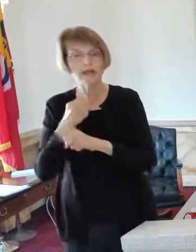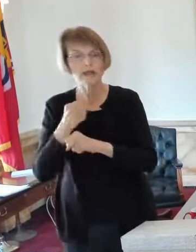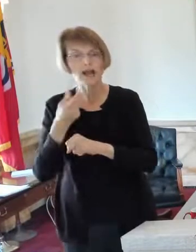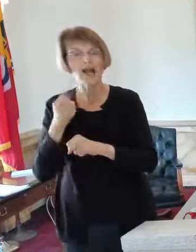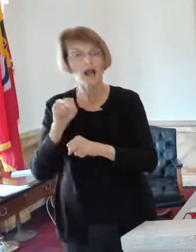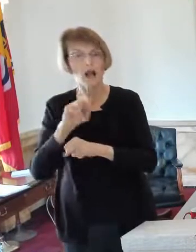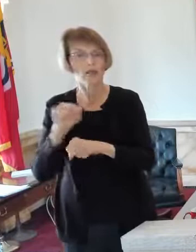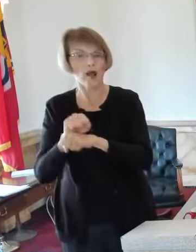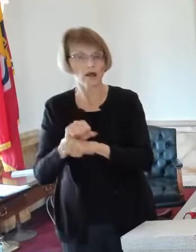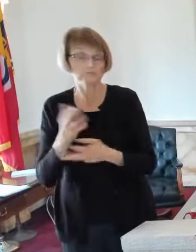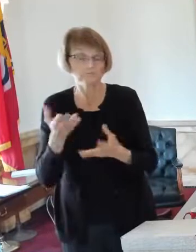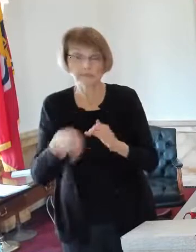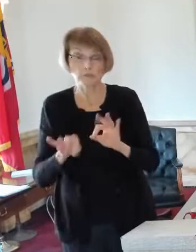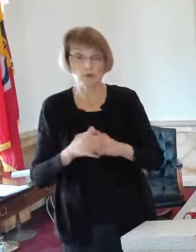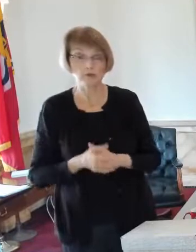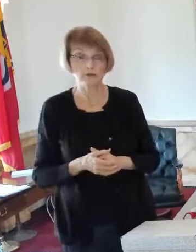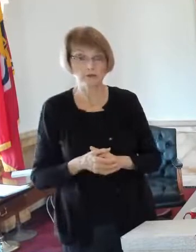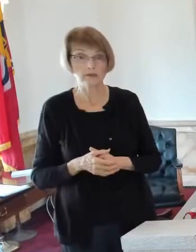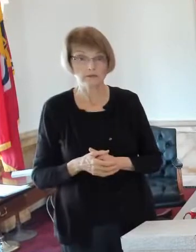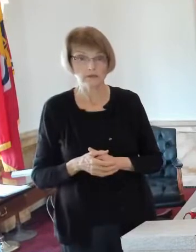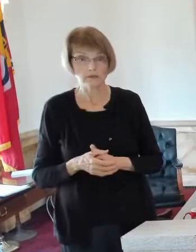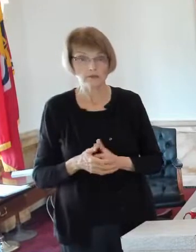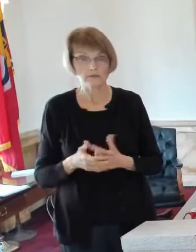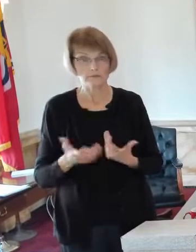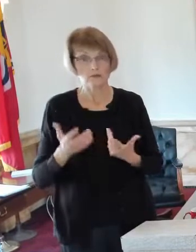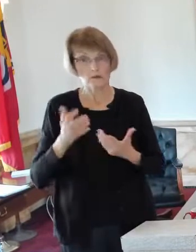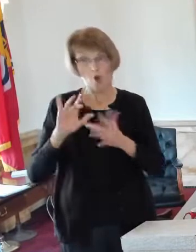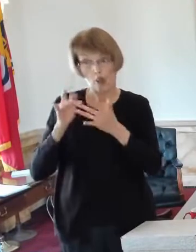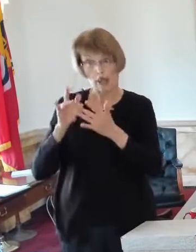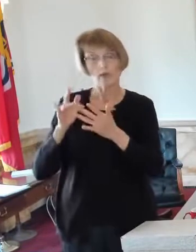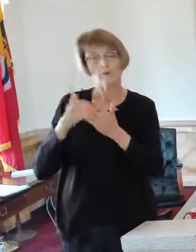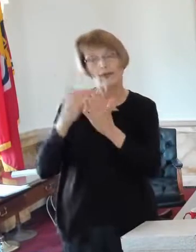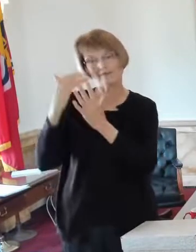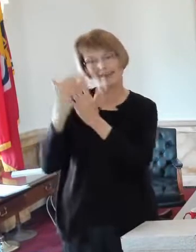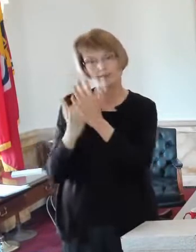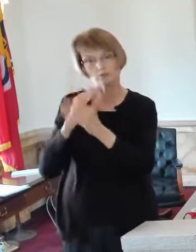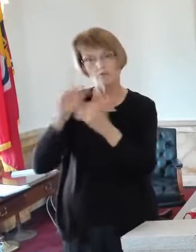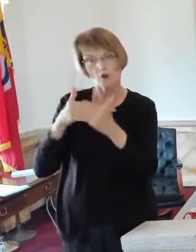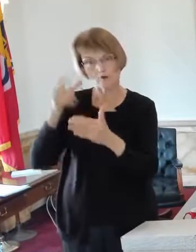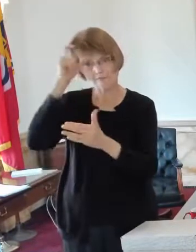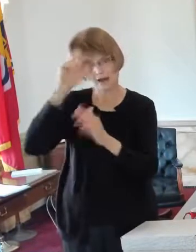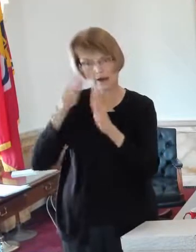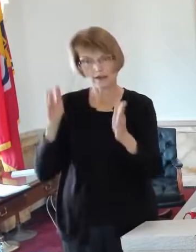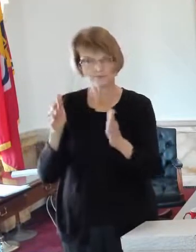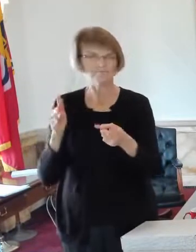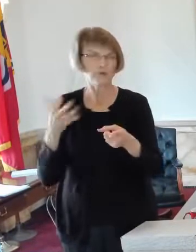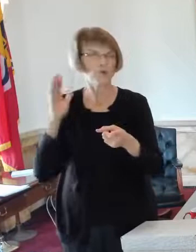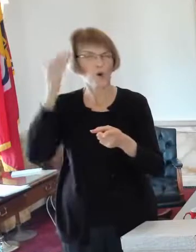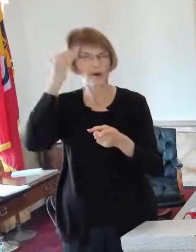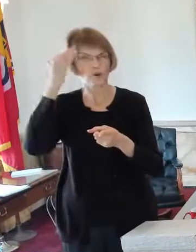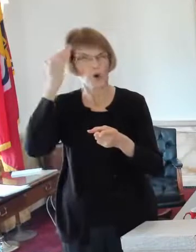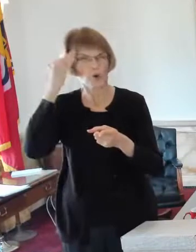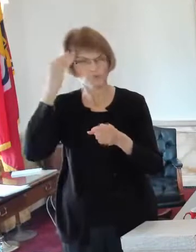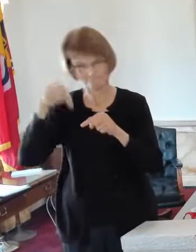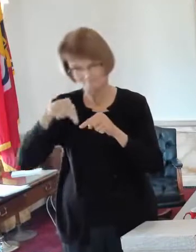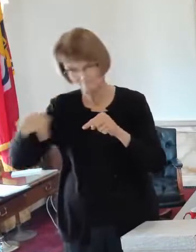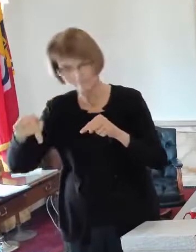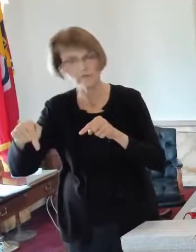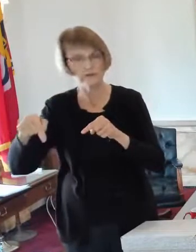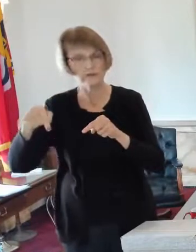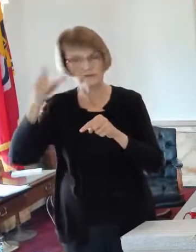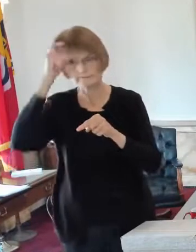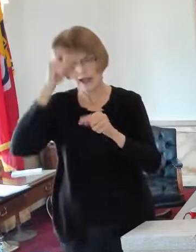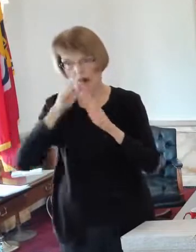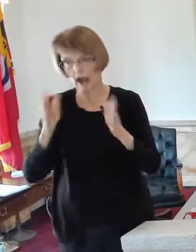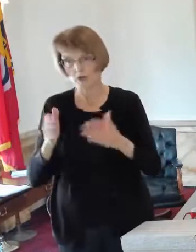It's that simple. There is a list of firehouses online, but I bet you know where a firehouse is near you. I can think of 2,